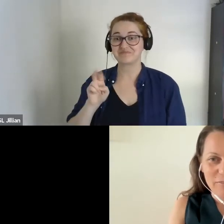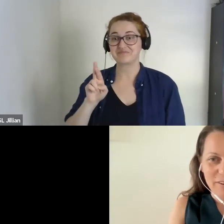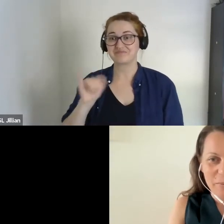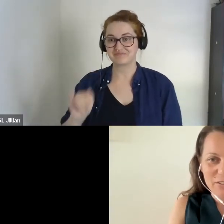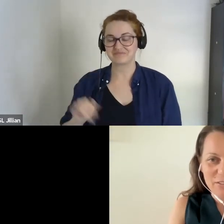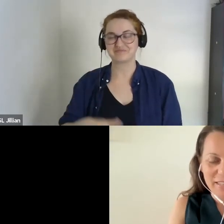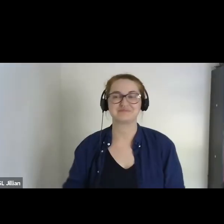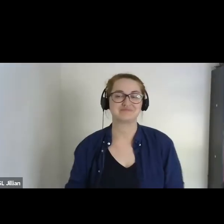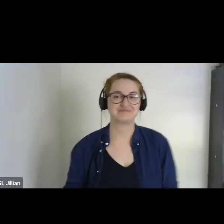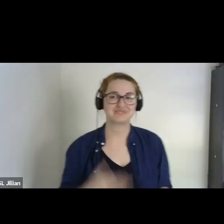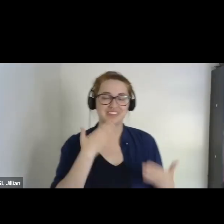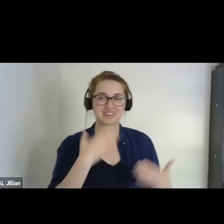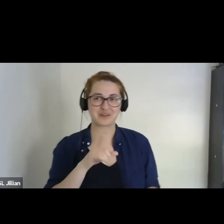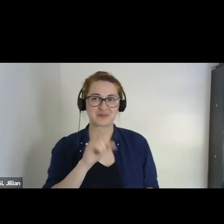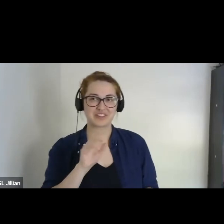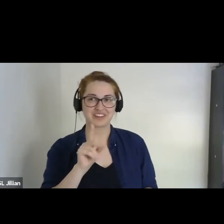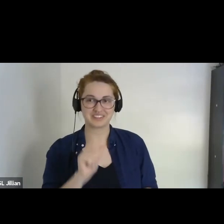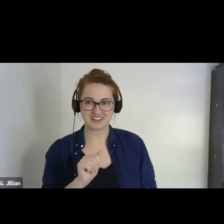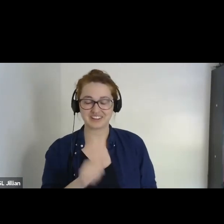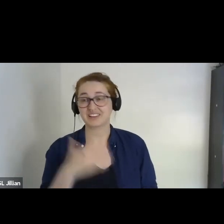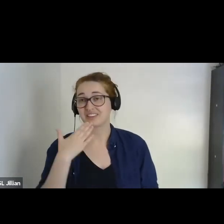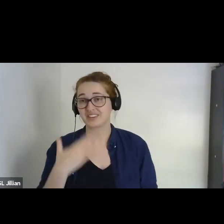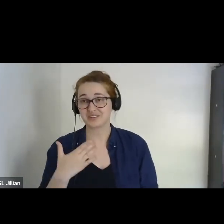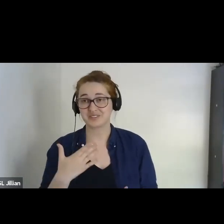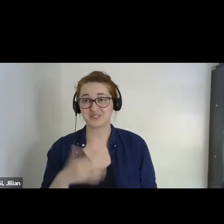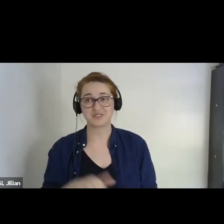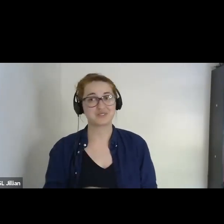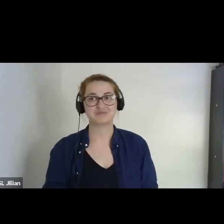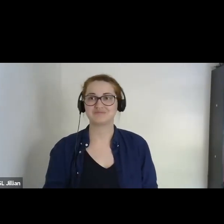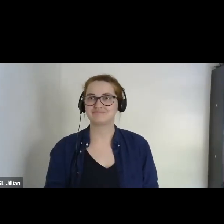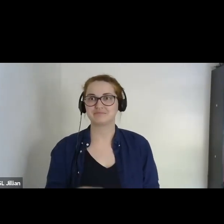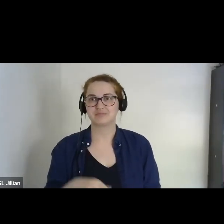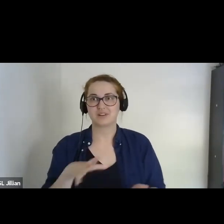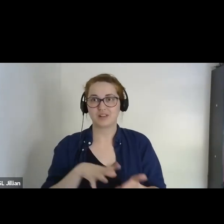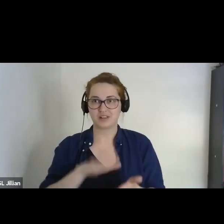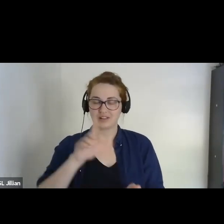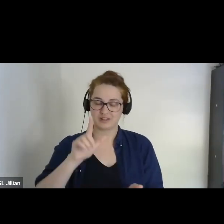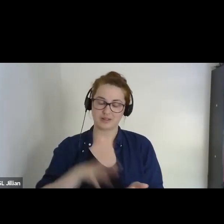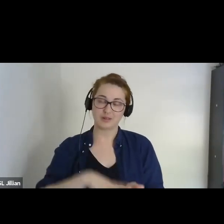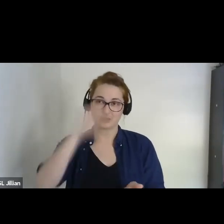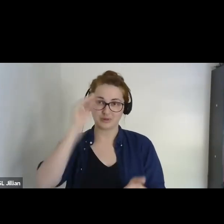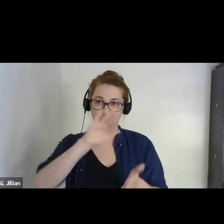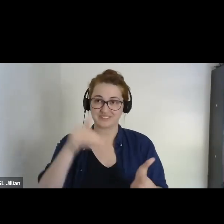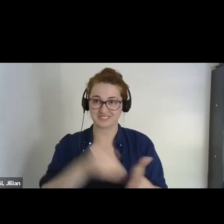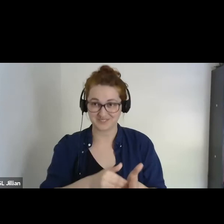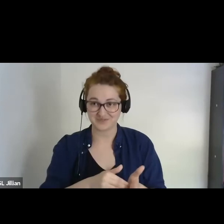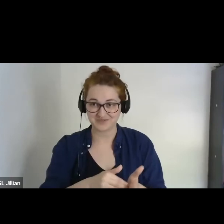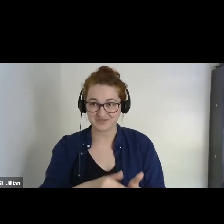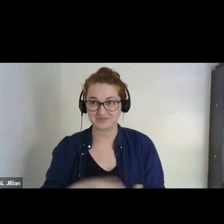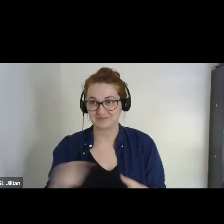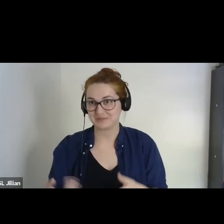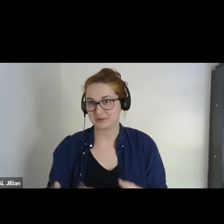Thank you very much, Linda, and thank you to everybody at the Learning Center for inviting me to join today's webinar.